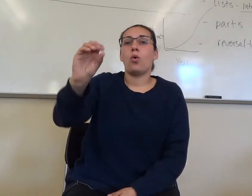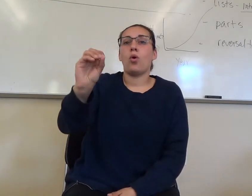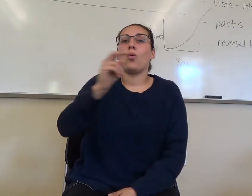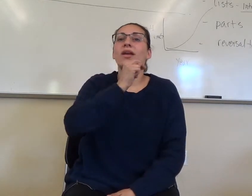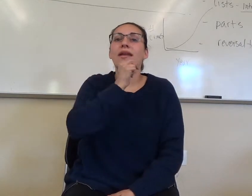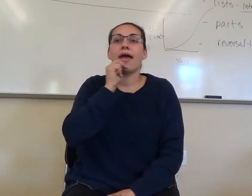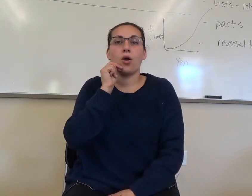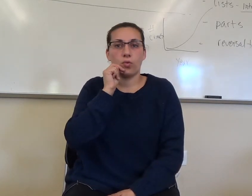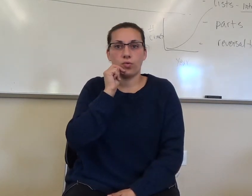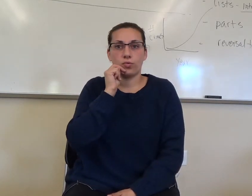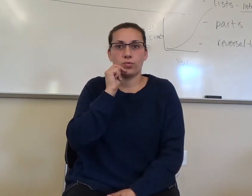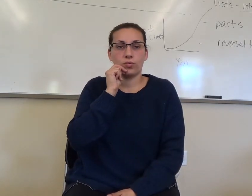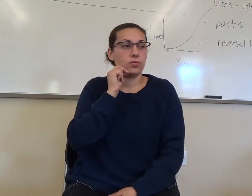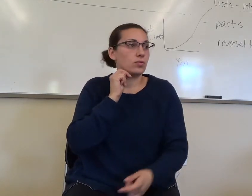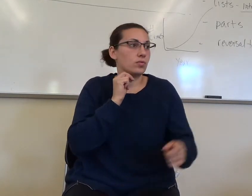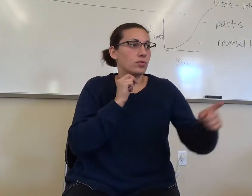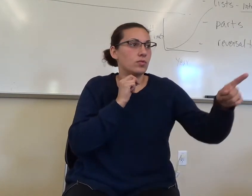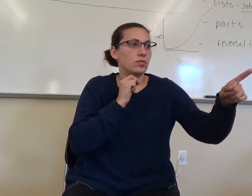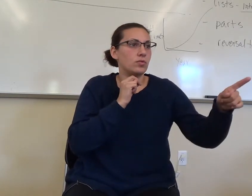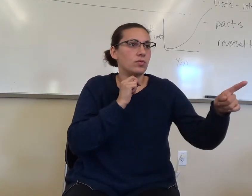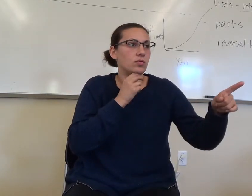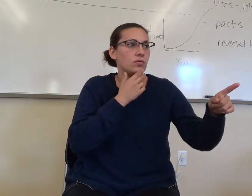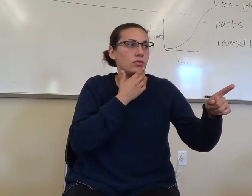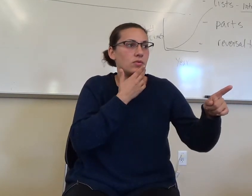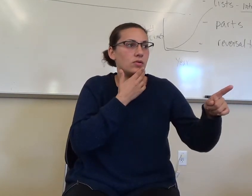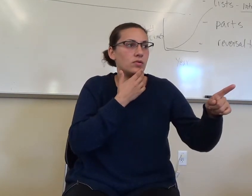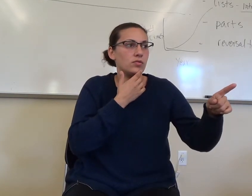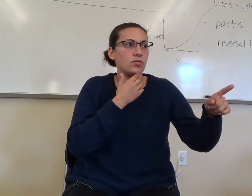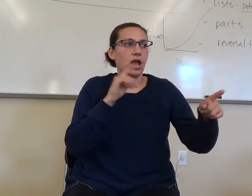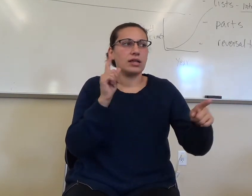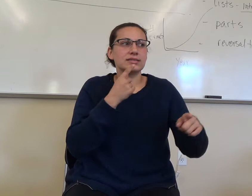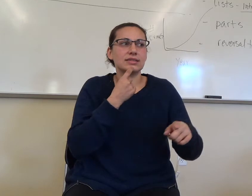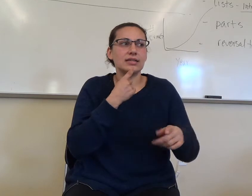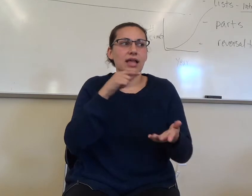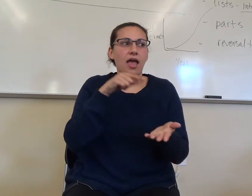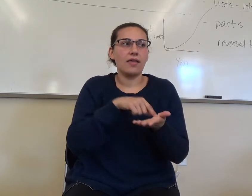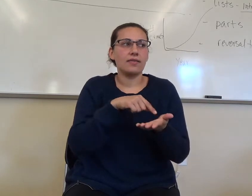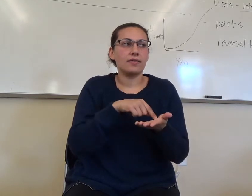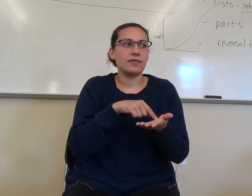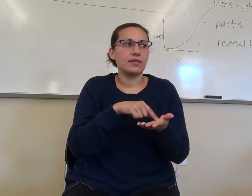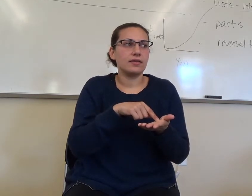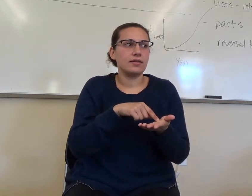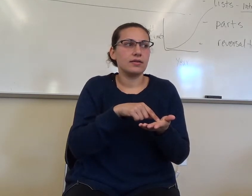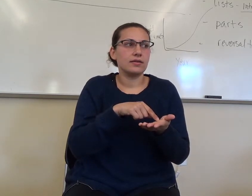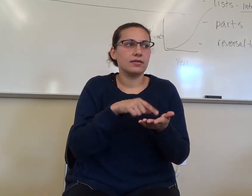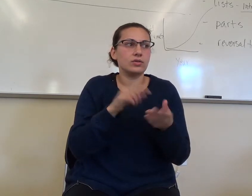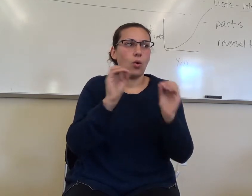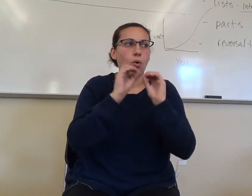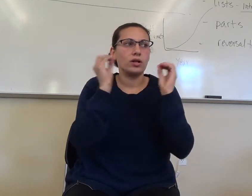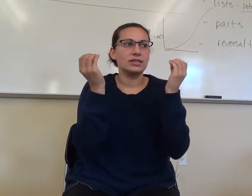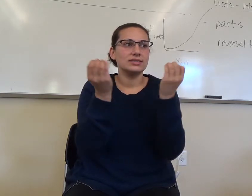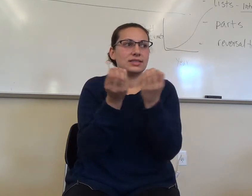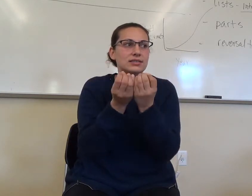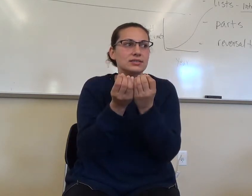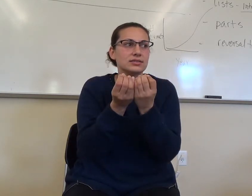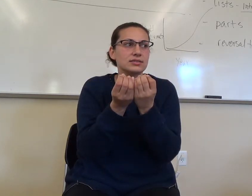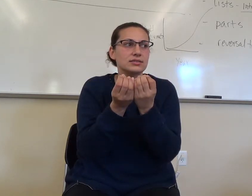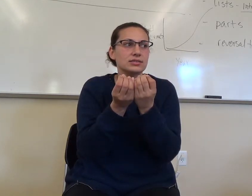What about this? Yes. Where it says these organizations, like the many groups